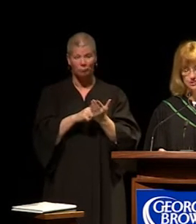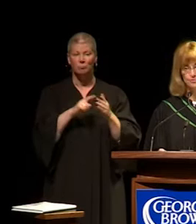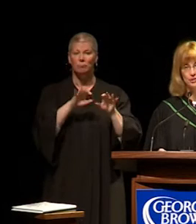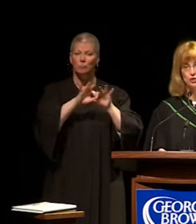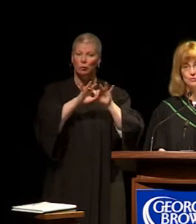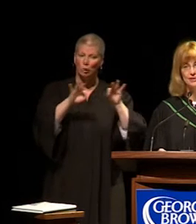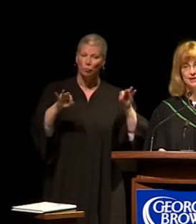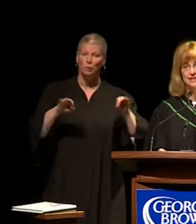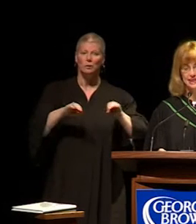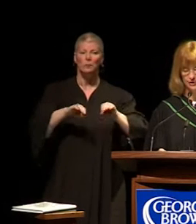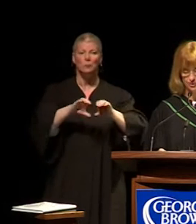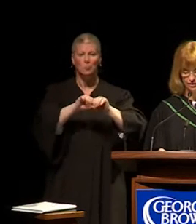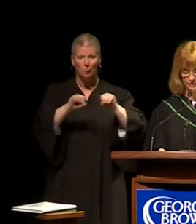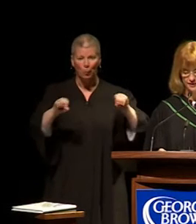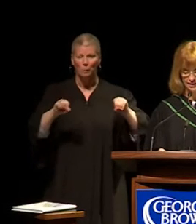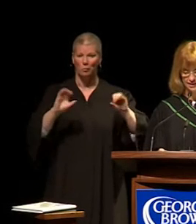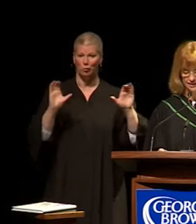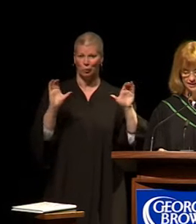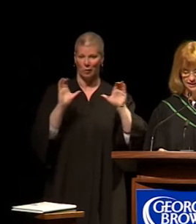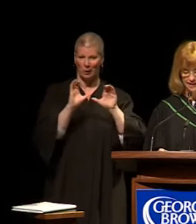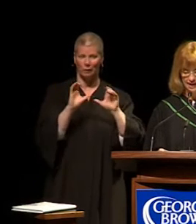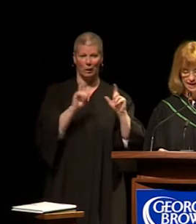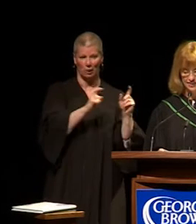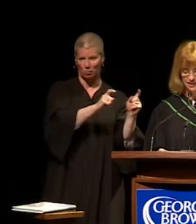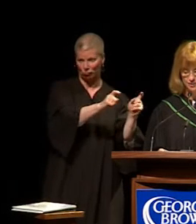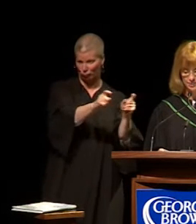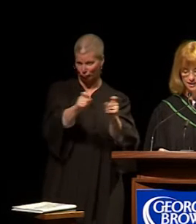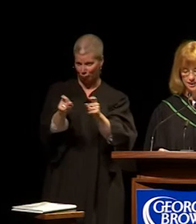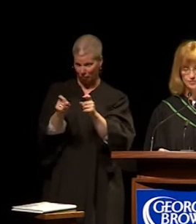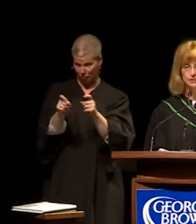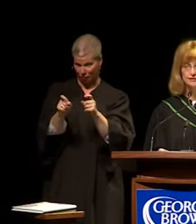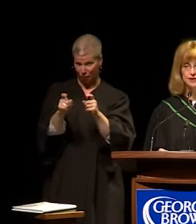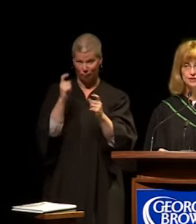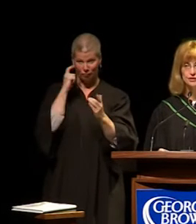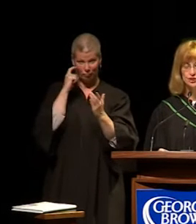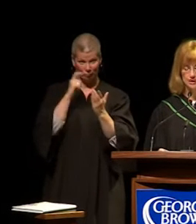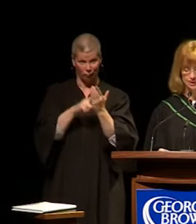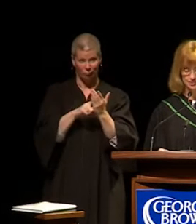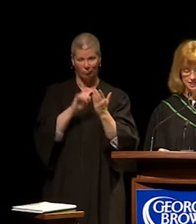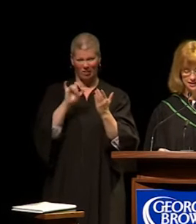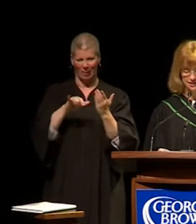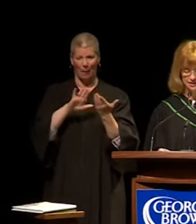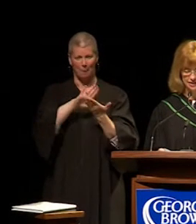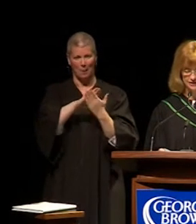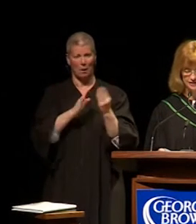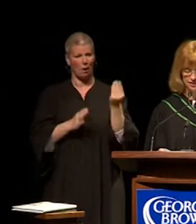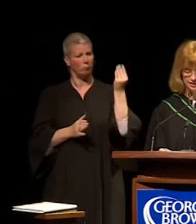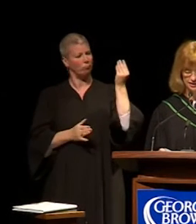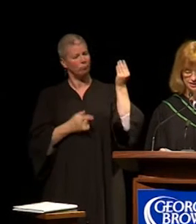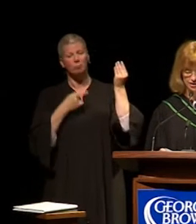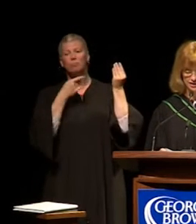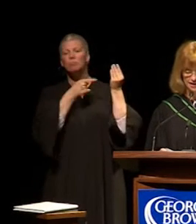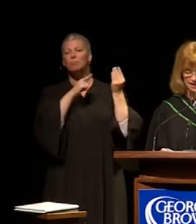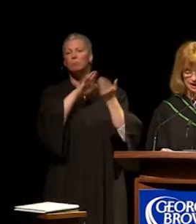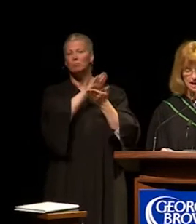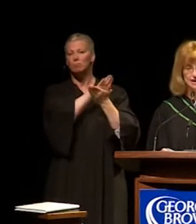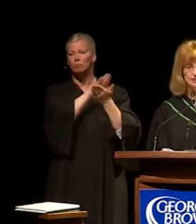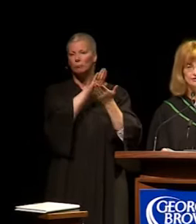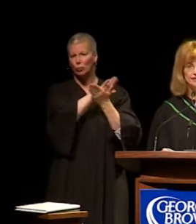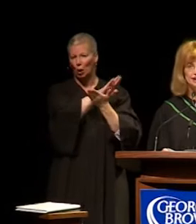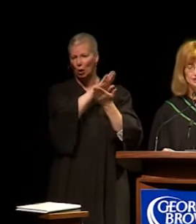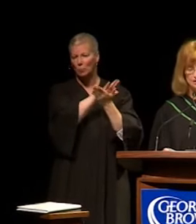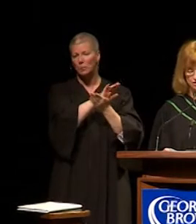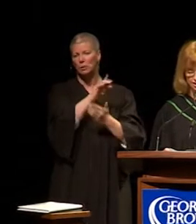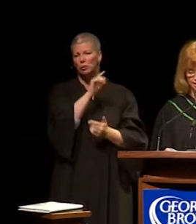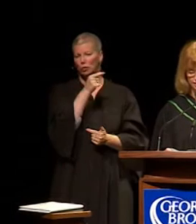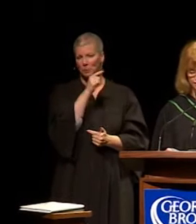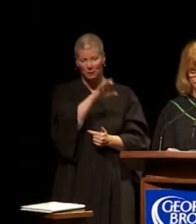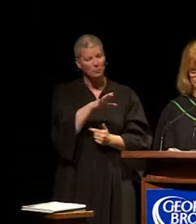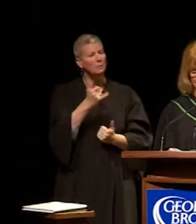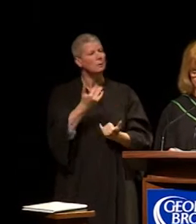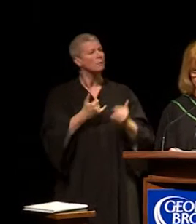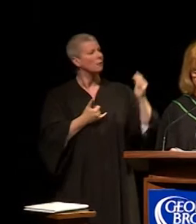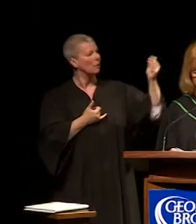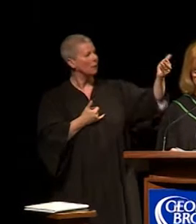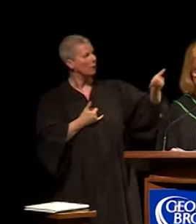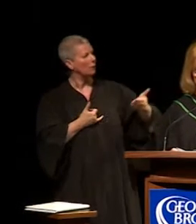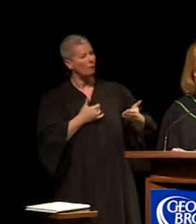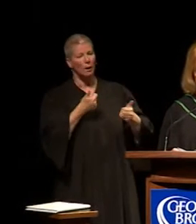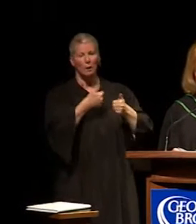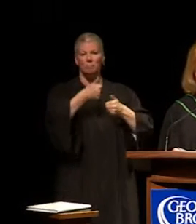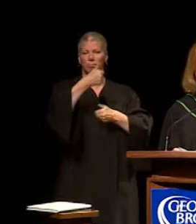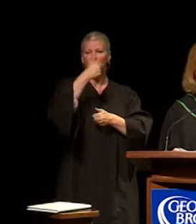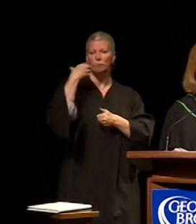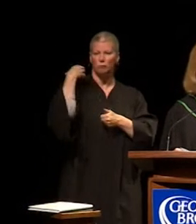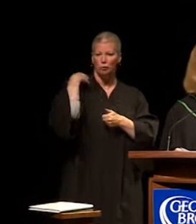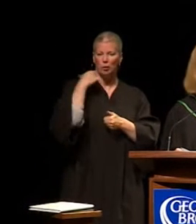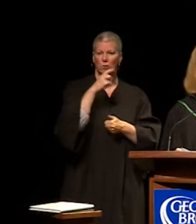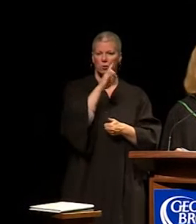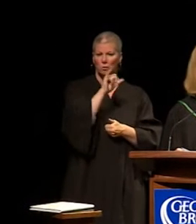degrees, diplomas, and certificates, and these become the official documents of the college. I invite Chancellor Sally Horsfall